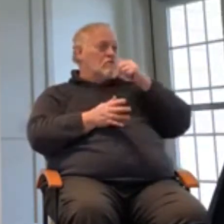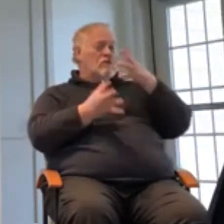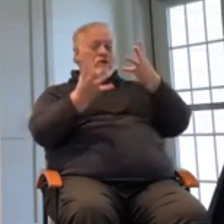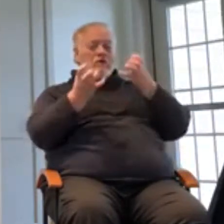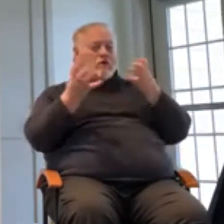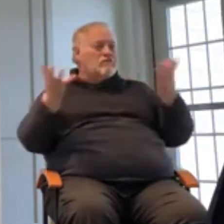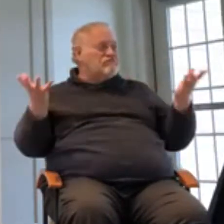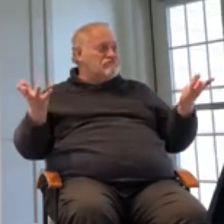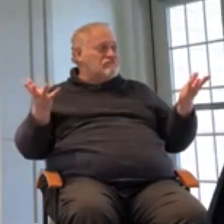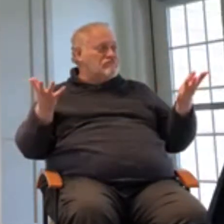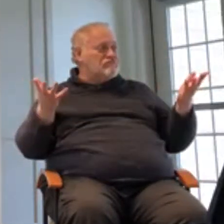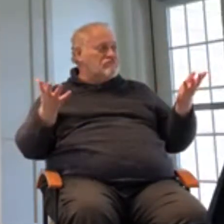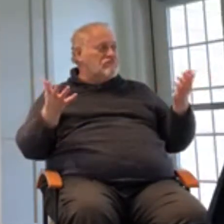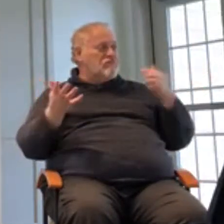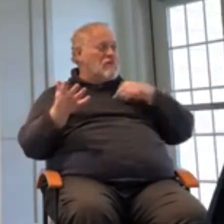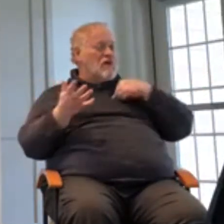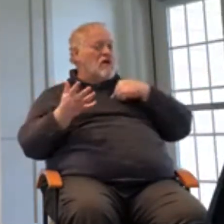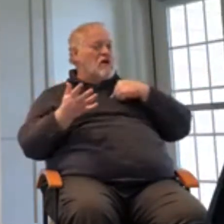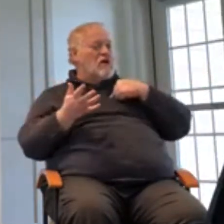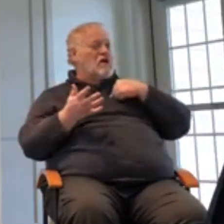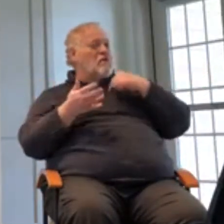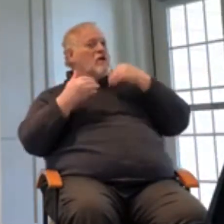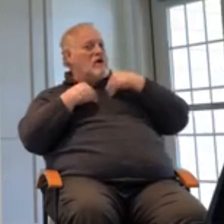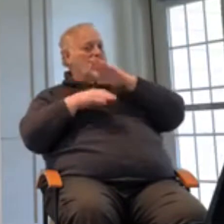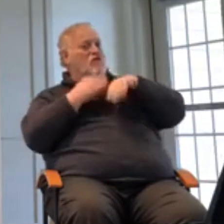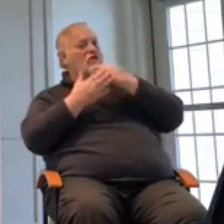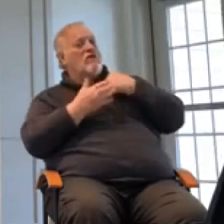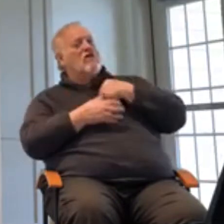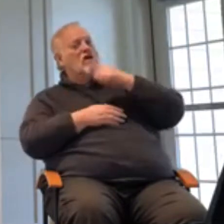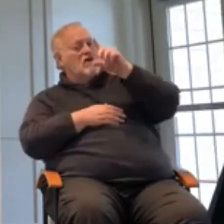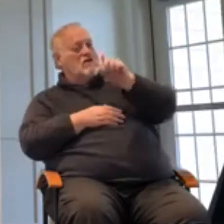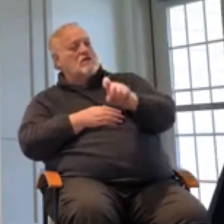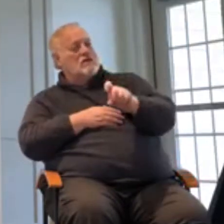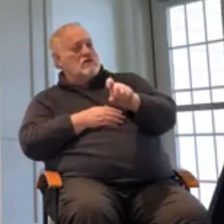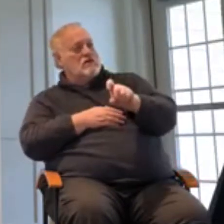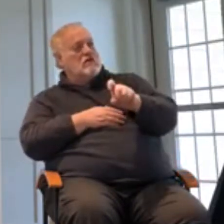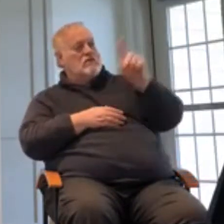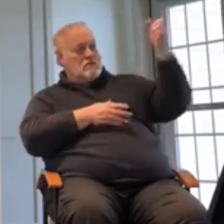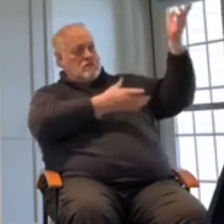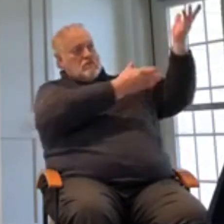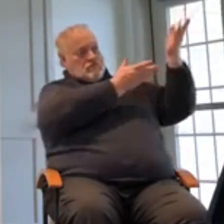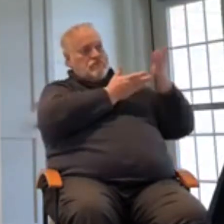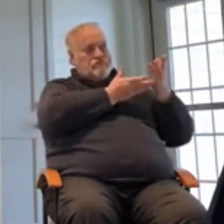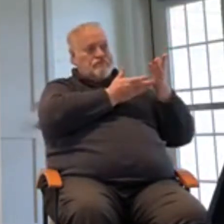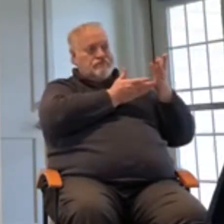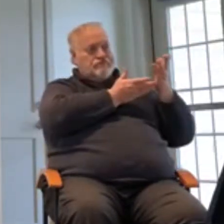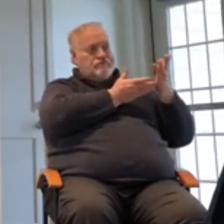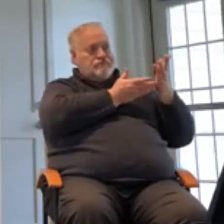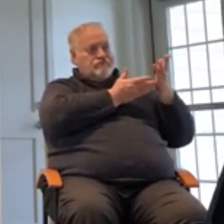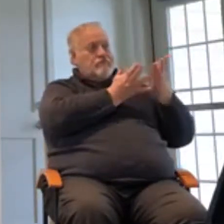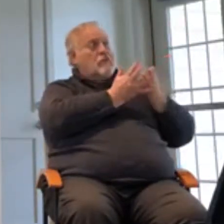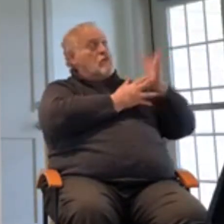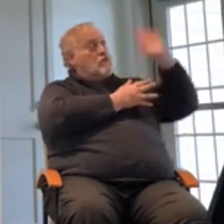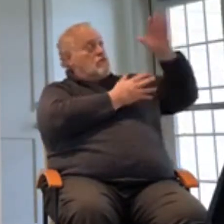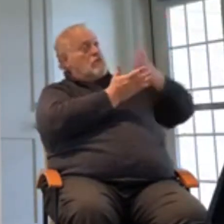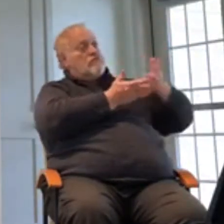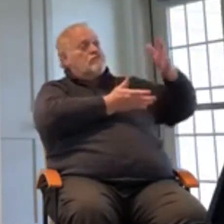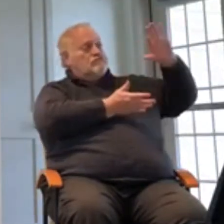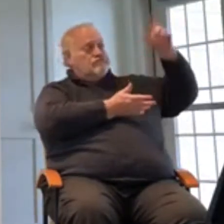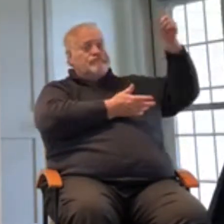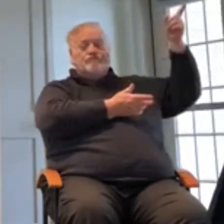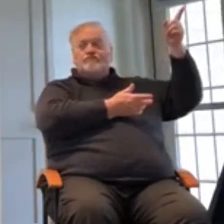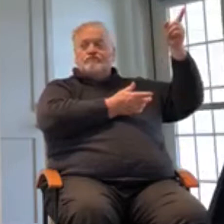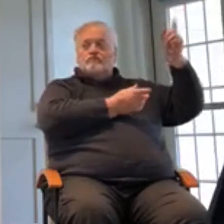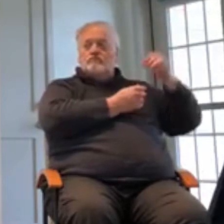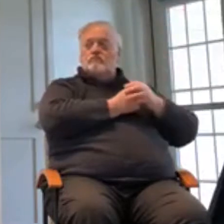not want. I'm not going to go without. I'm not going to have a need. I'm not going to lack anything. Not only